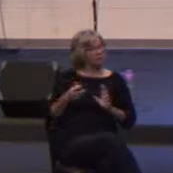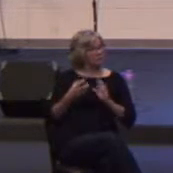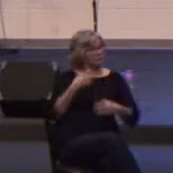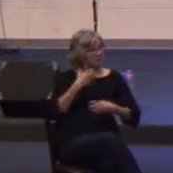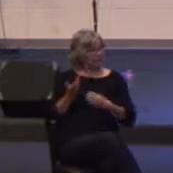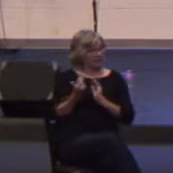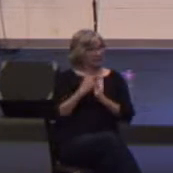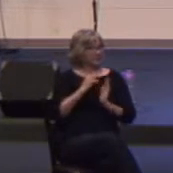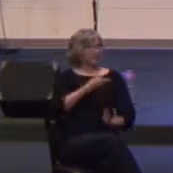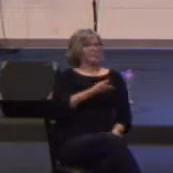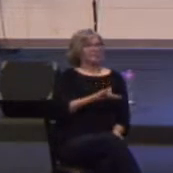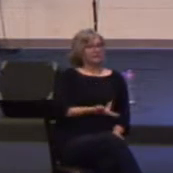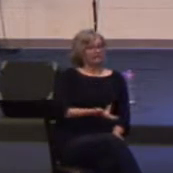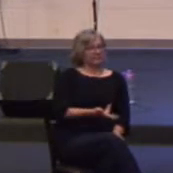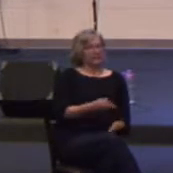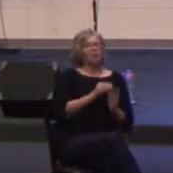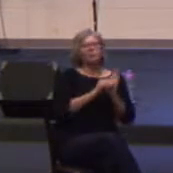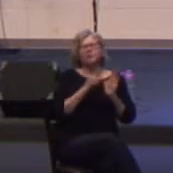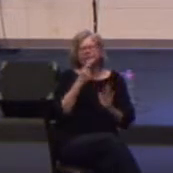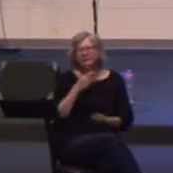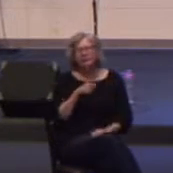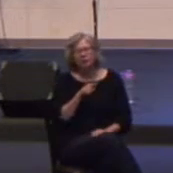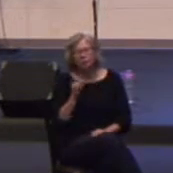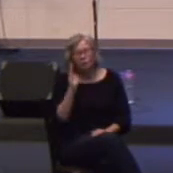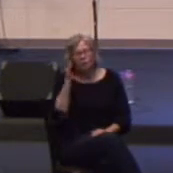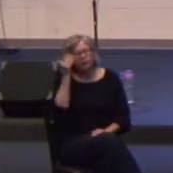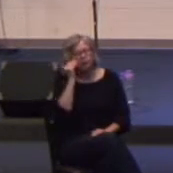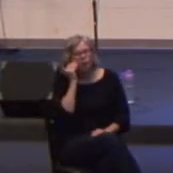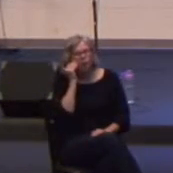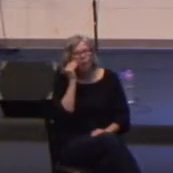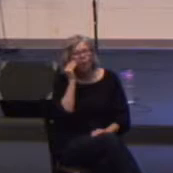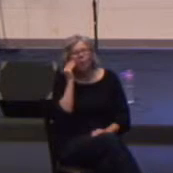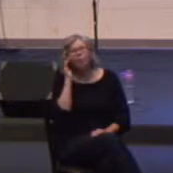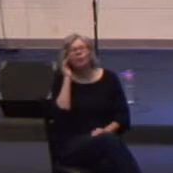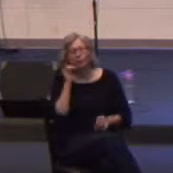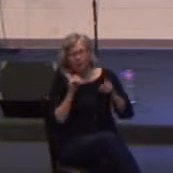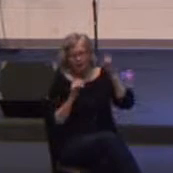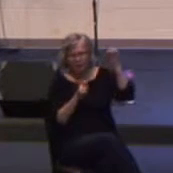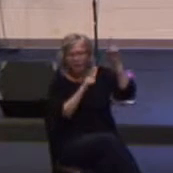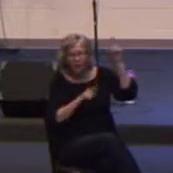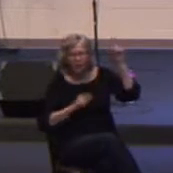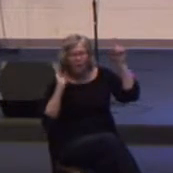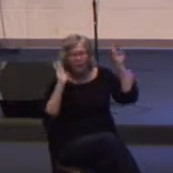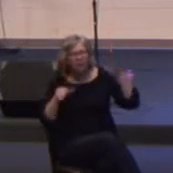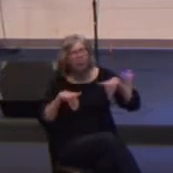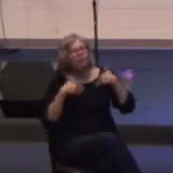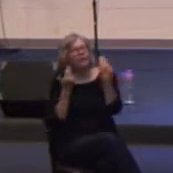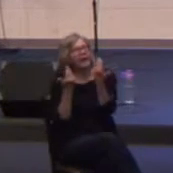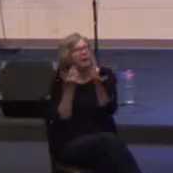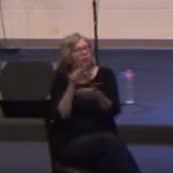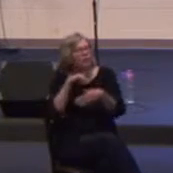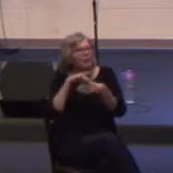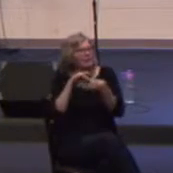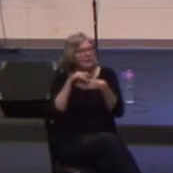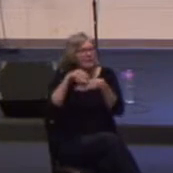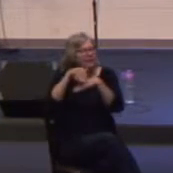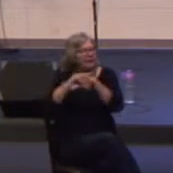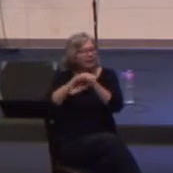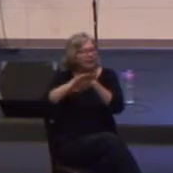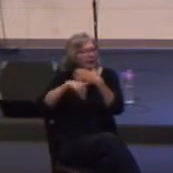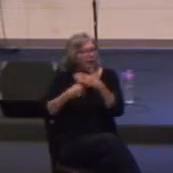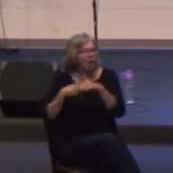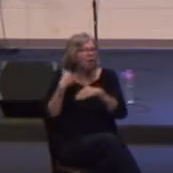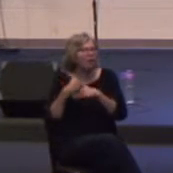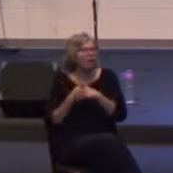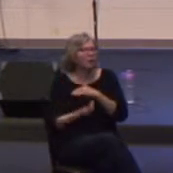us? Moses also said, you will know that it was the Lord when he gives you meat to eat in the evening and all the bread you want in the